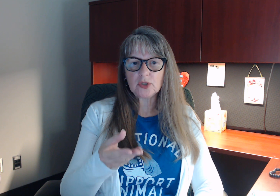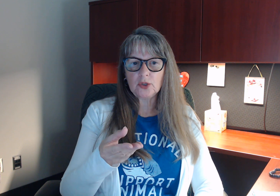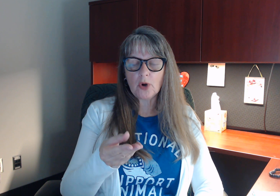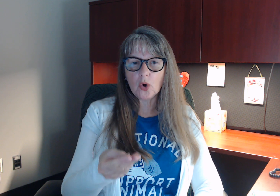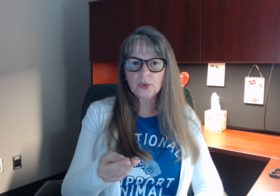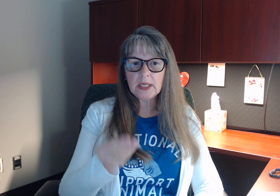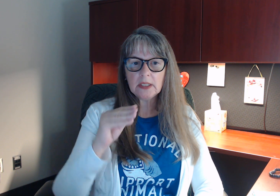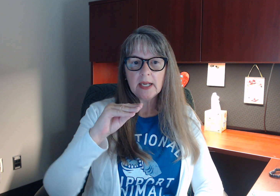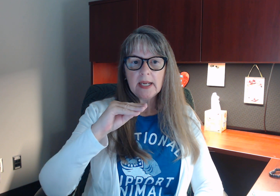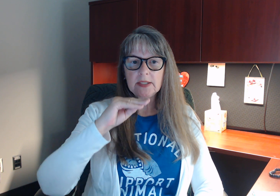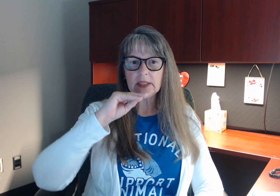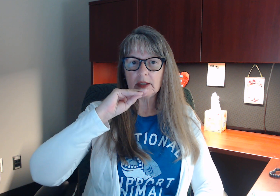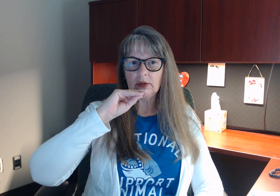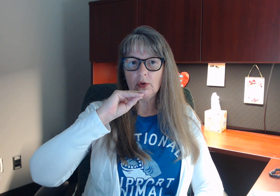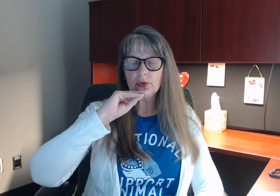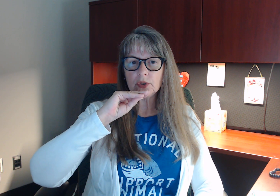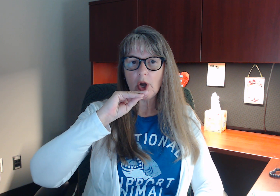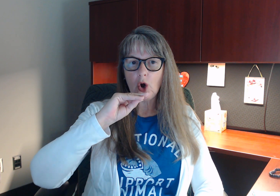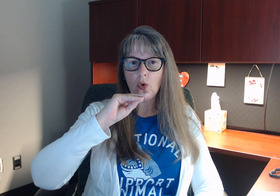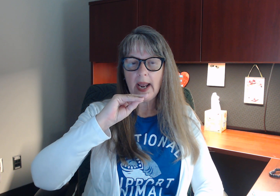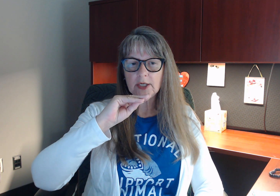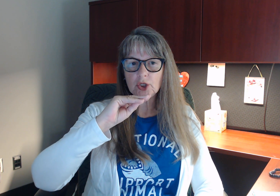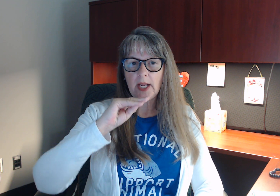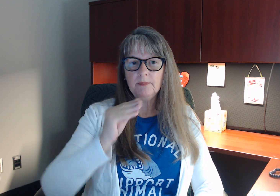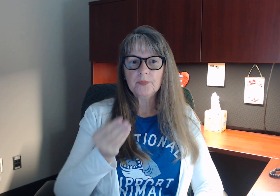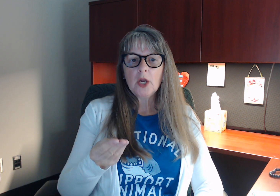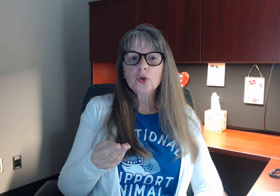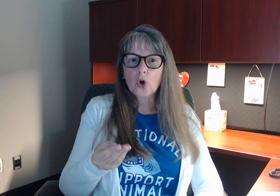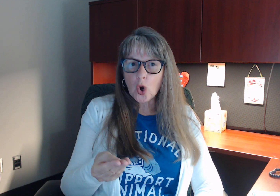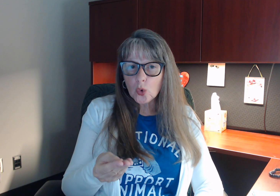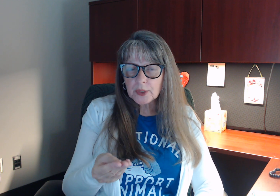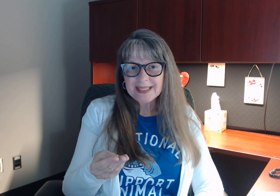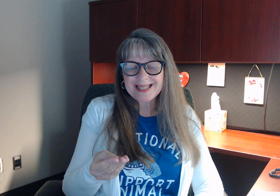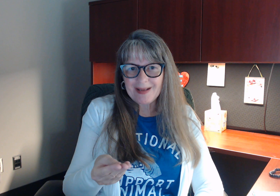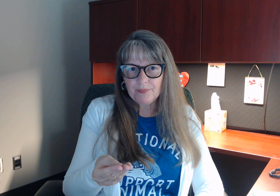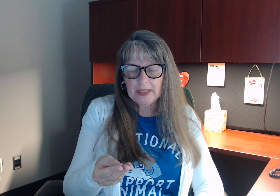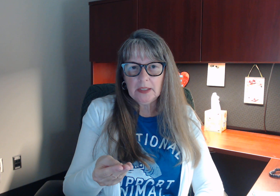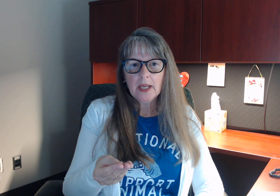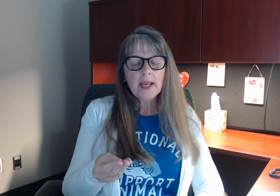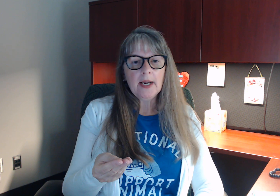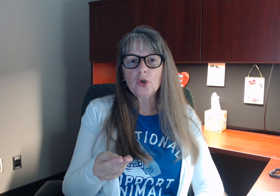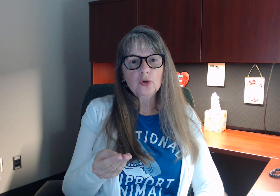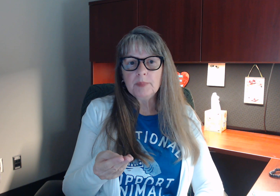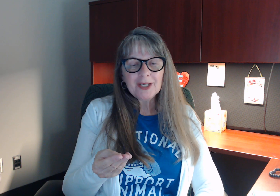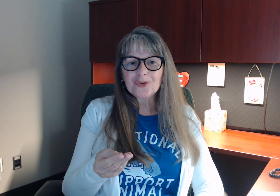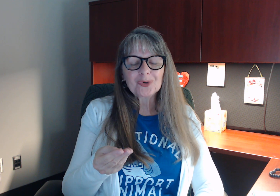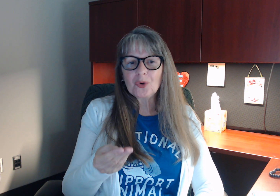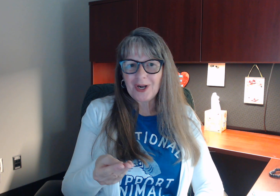you're holding, it's the closed O hand shape. You're holding something, and it could be your crayons